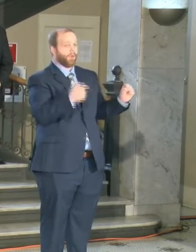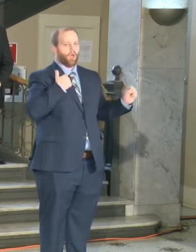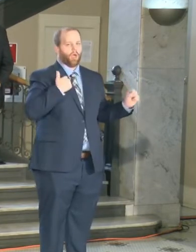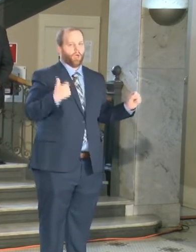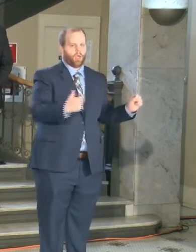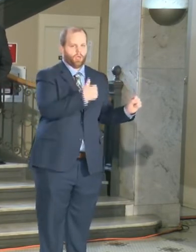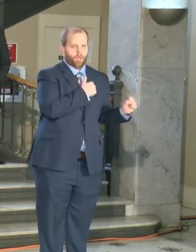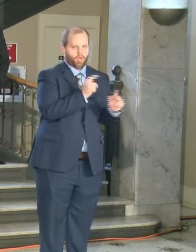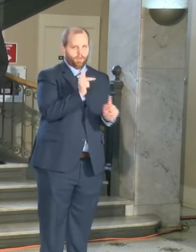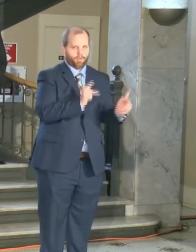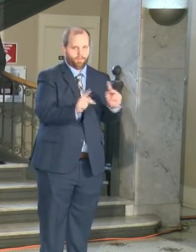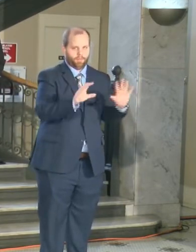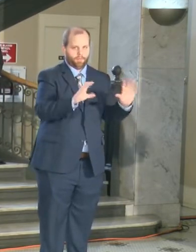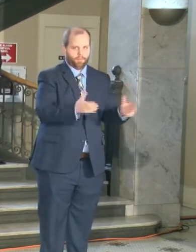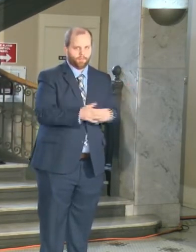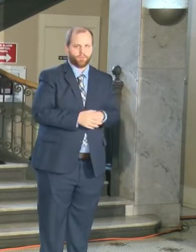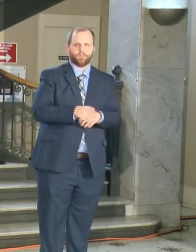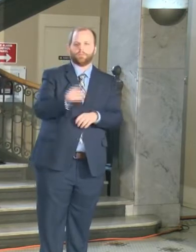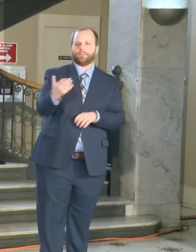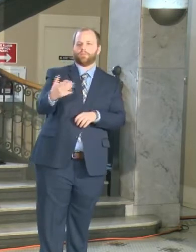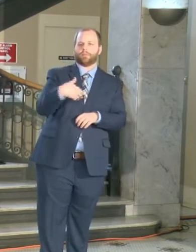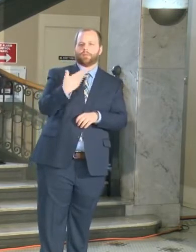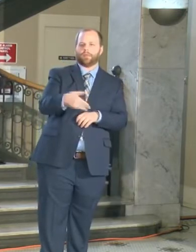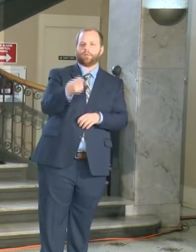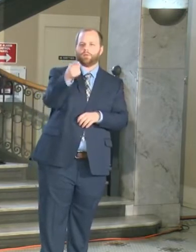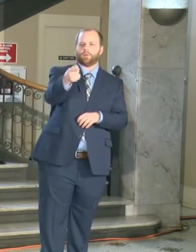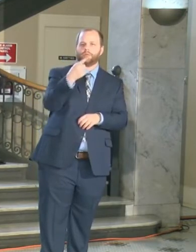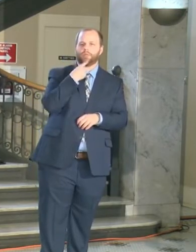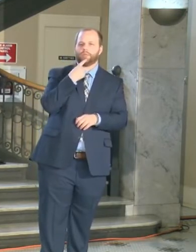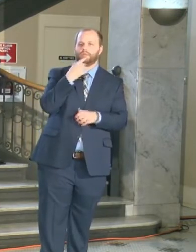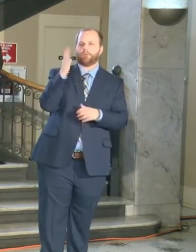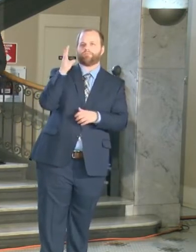i